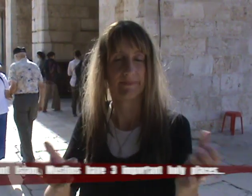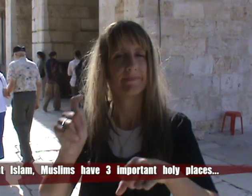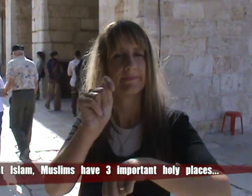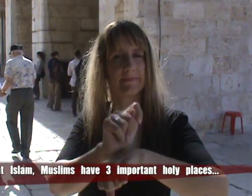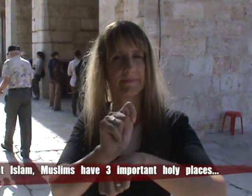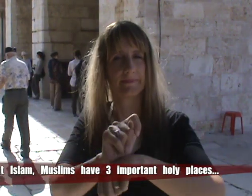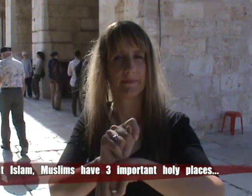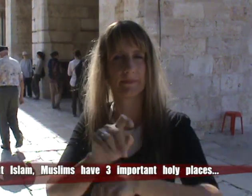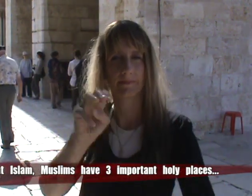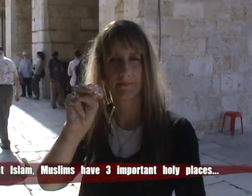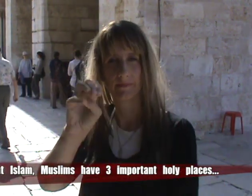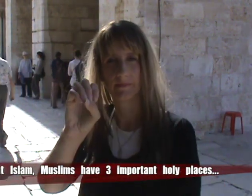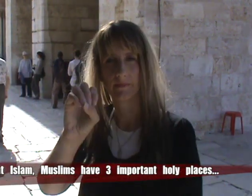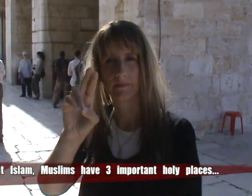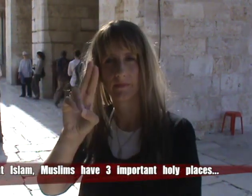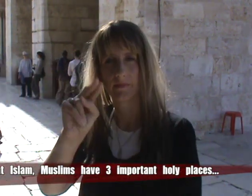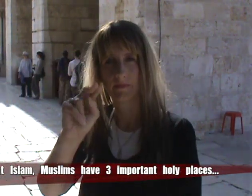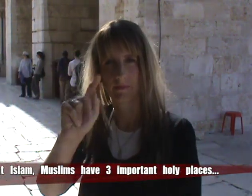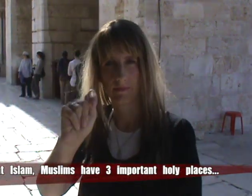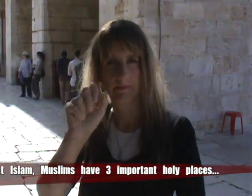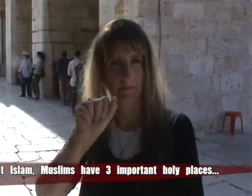Here, on the Temple Mount,